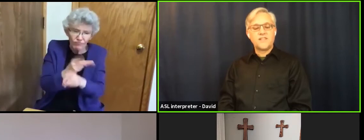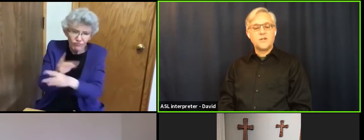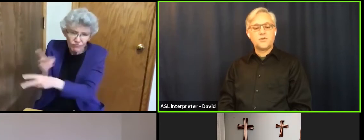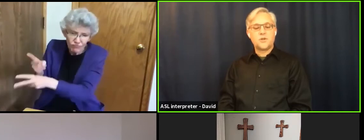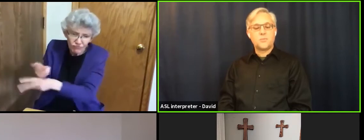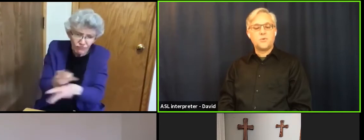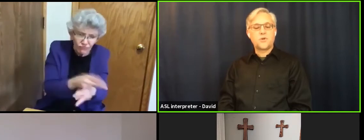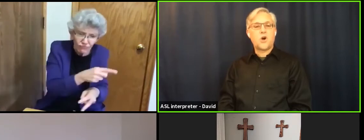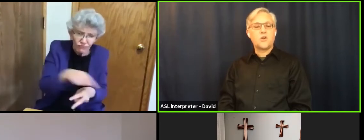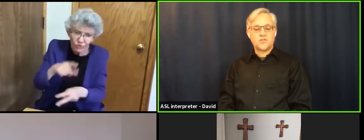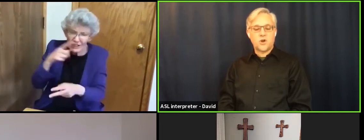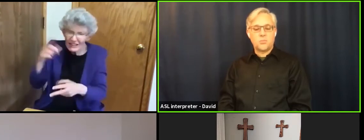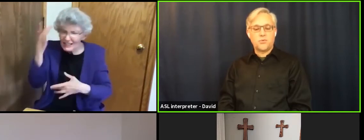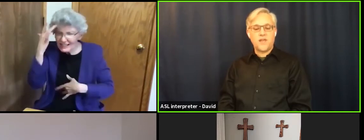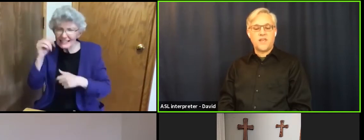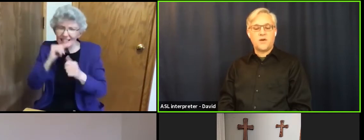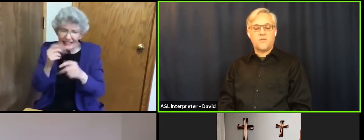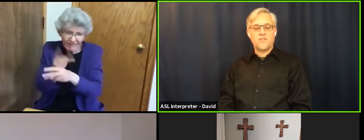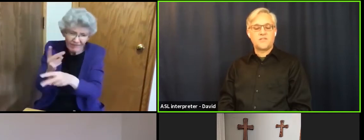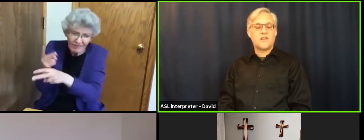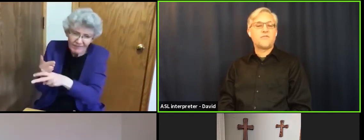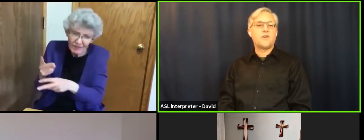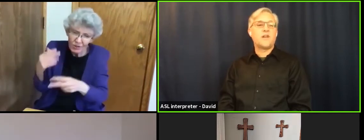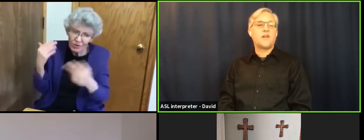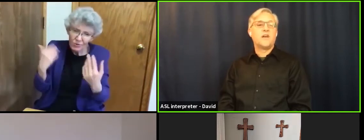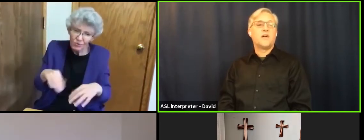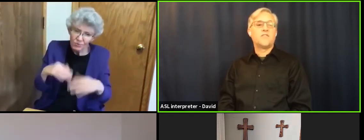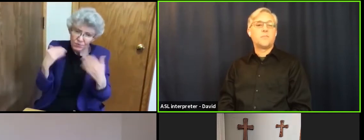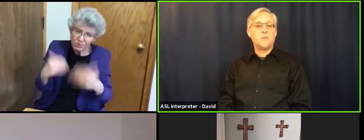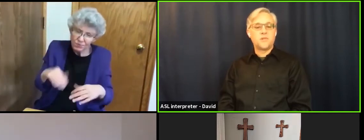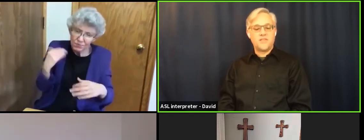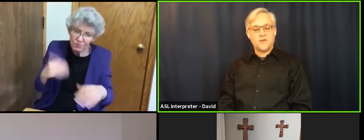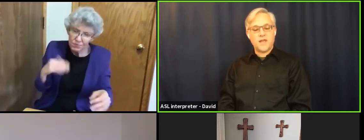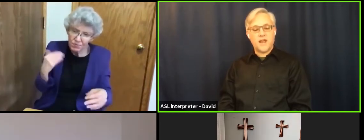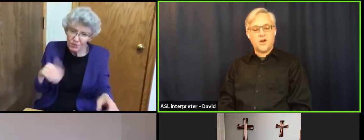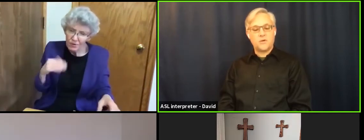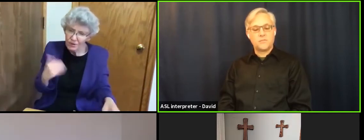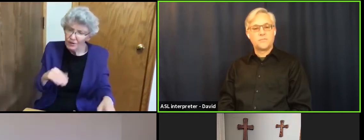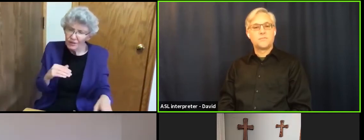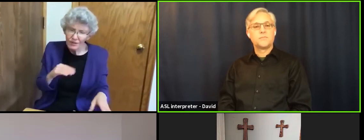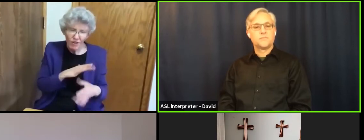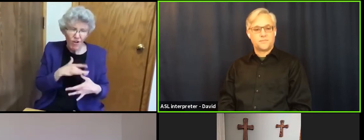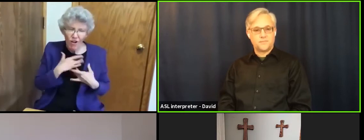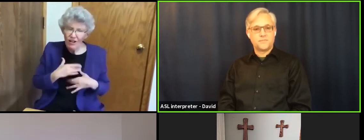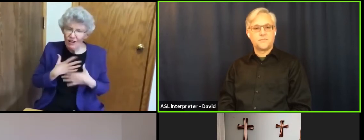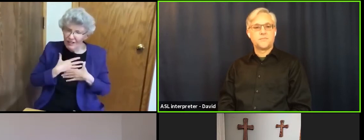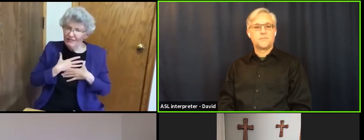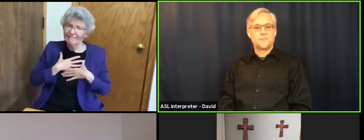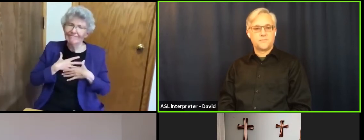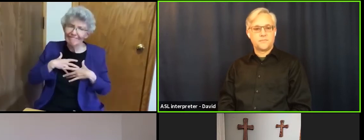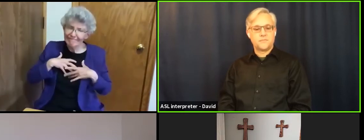for those in leadership whose hearts are breaking over the suffering of the people in their care,